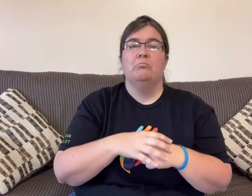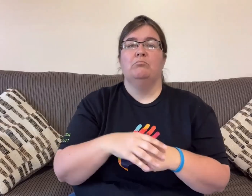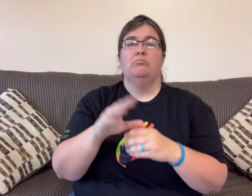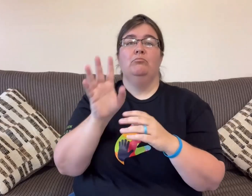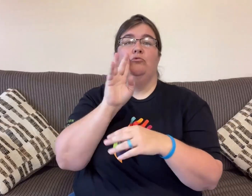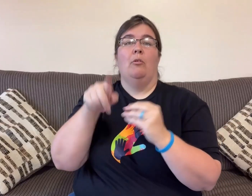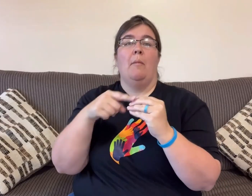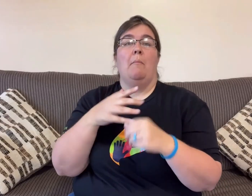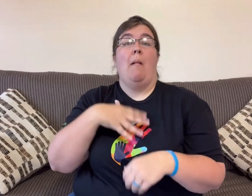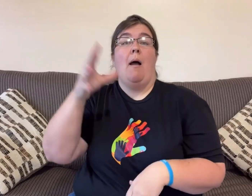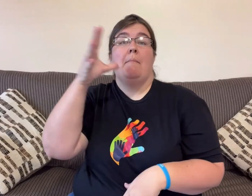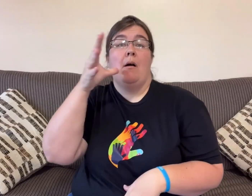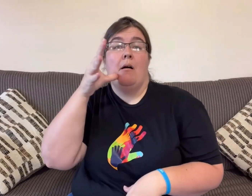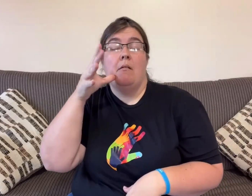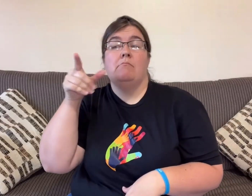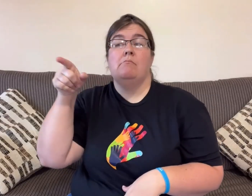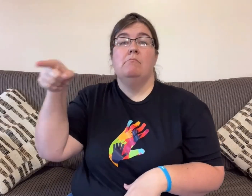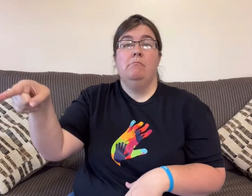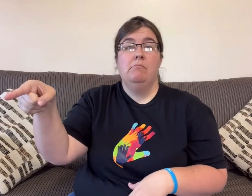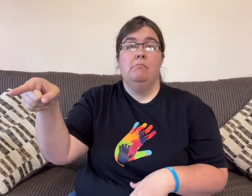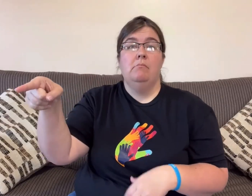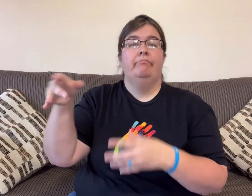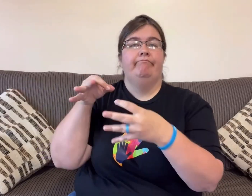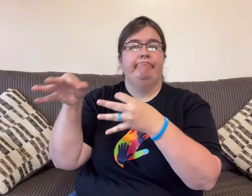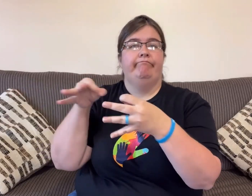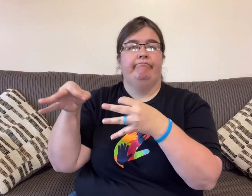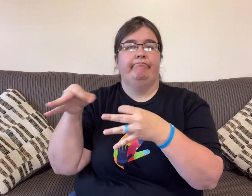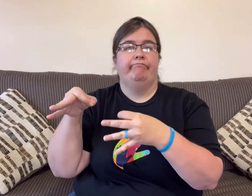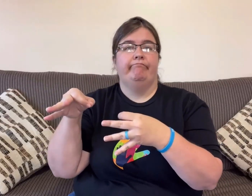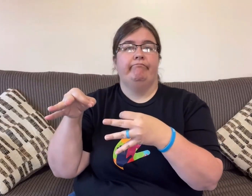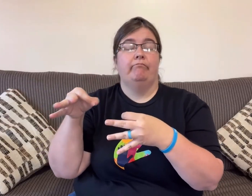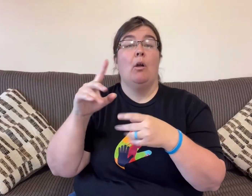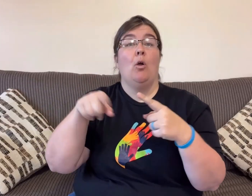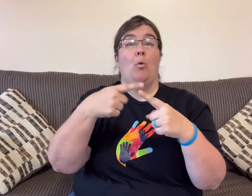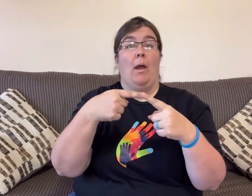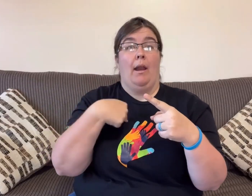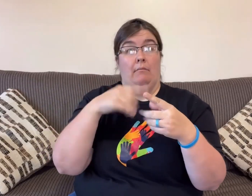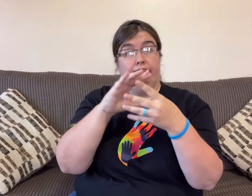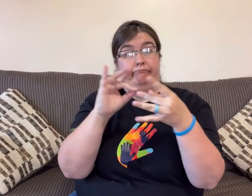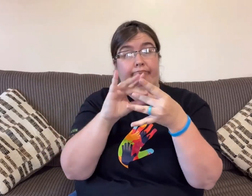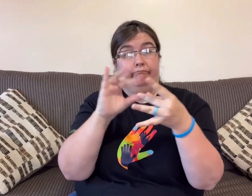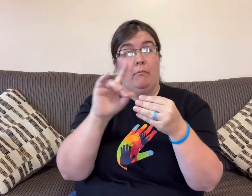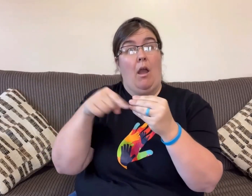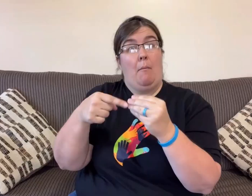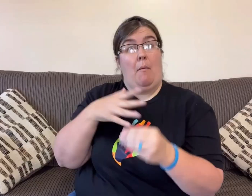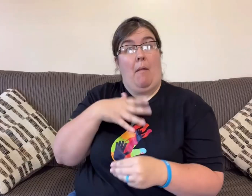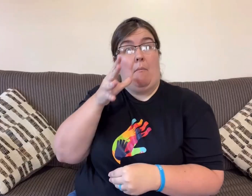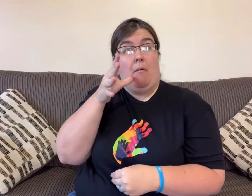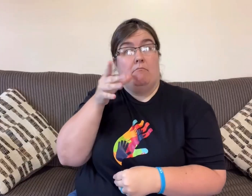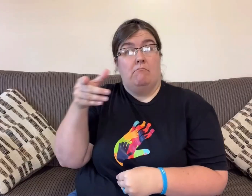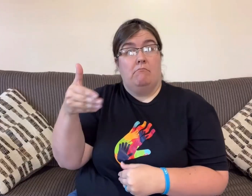talking about my mom, I could point to my right to say she. And when I refer to her throughout the